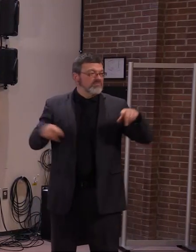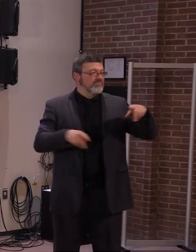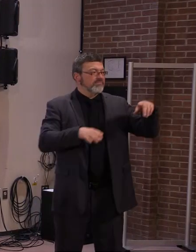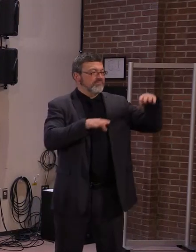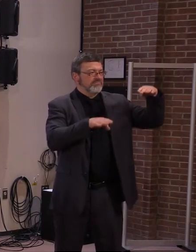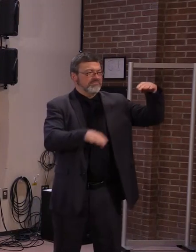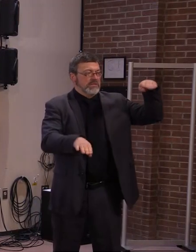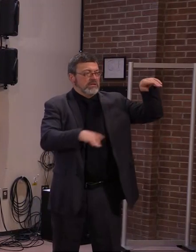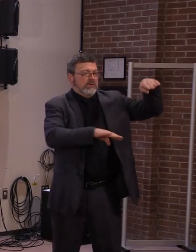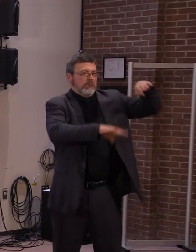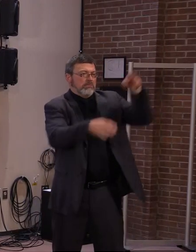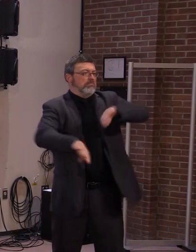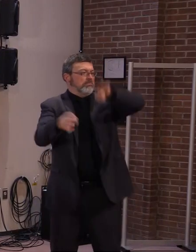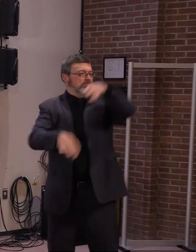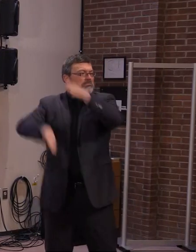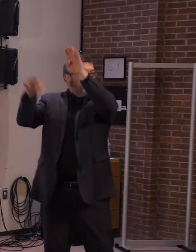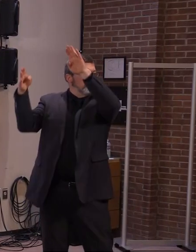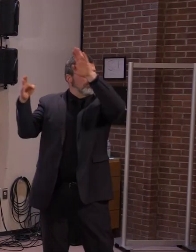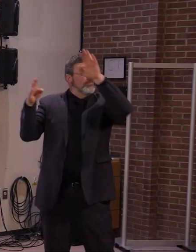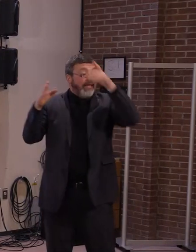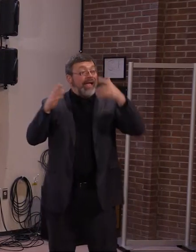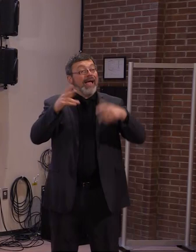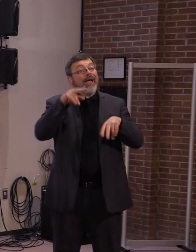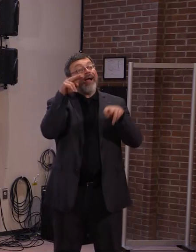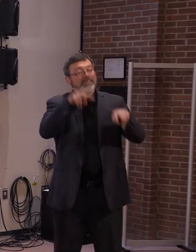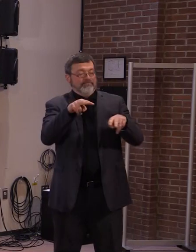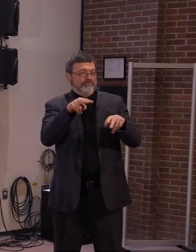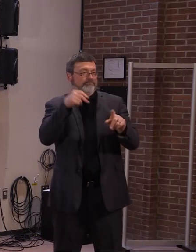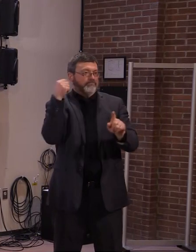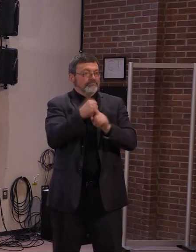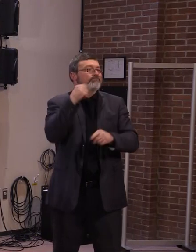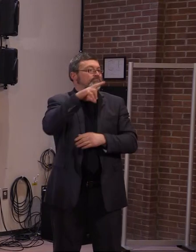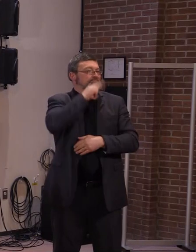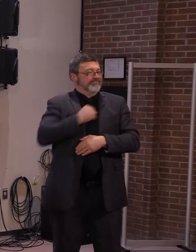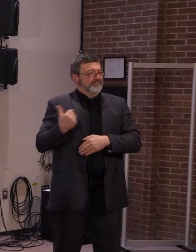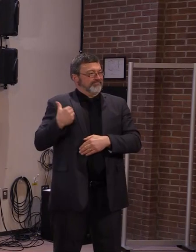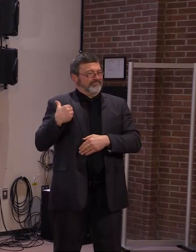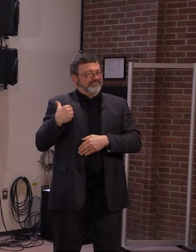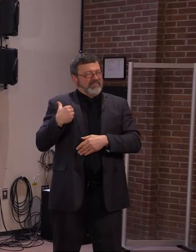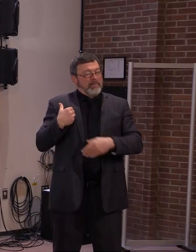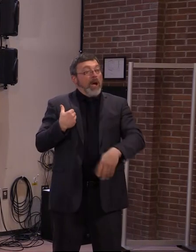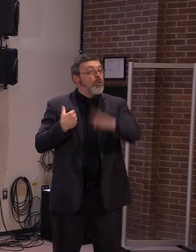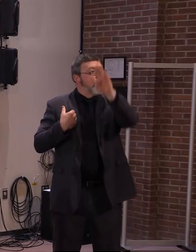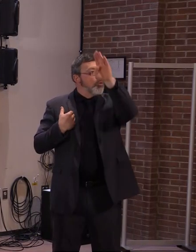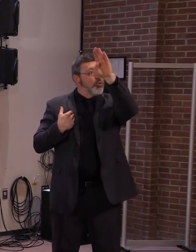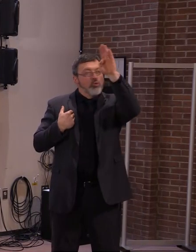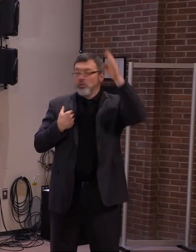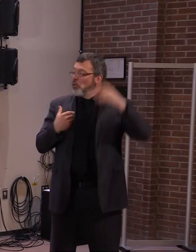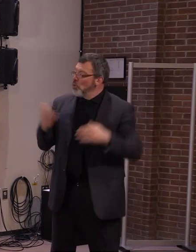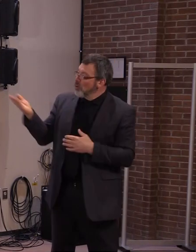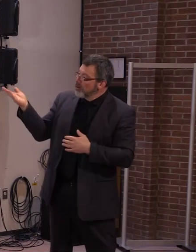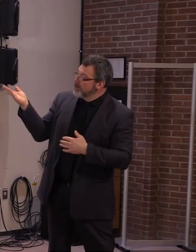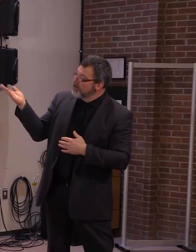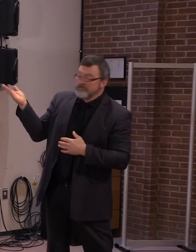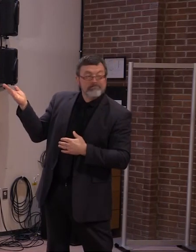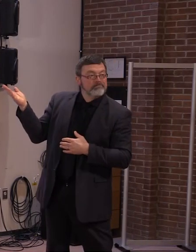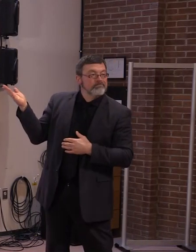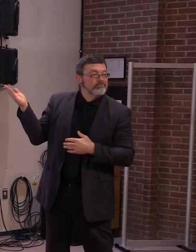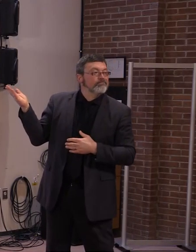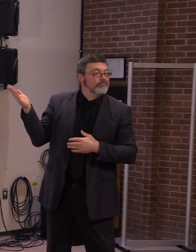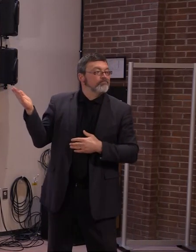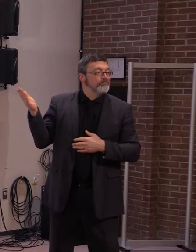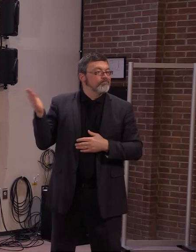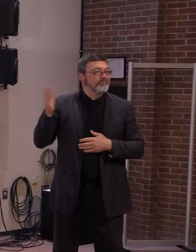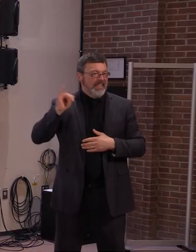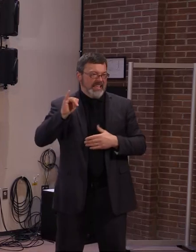period following the holiday. You'll see that cases have risen, and that is different from last year following Thanksgiving, where